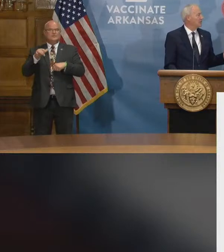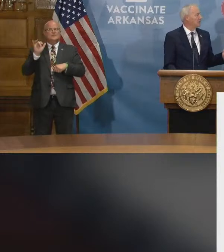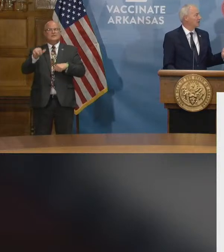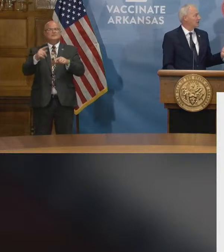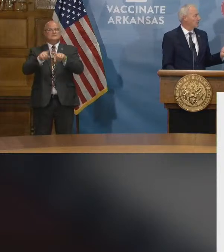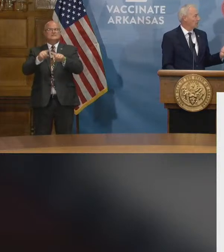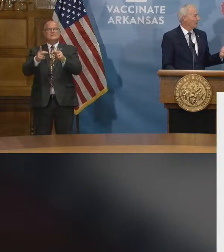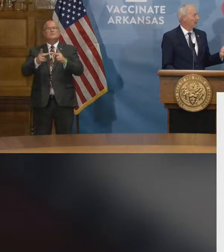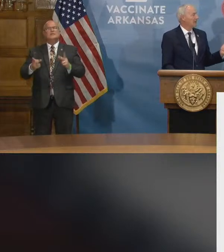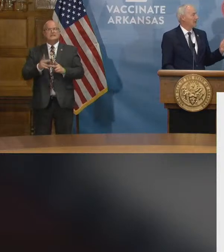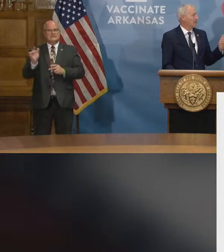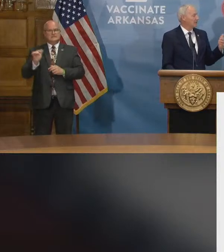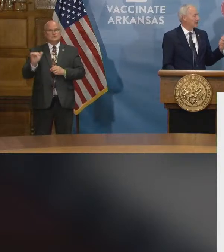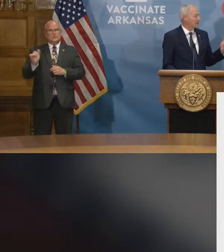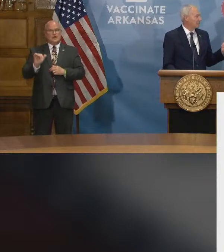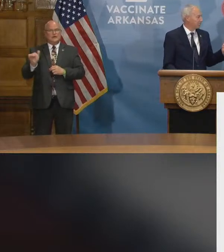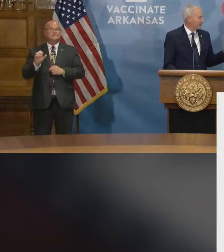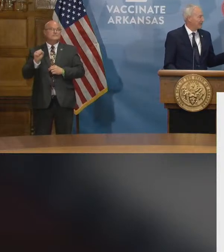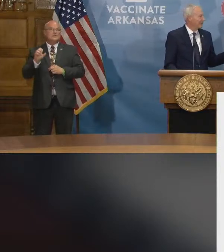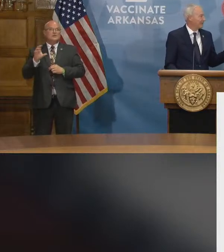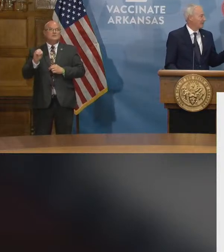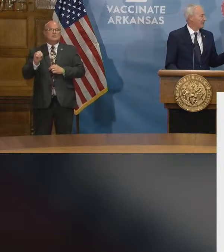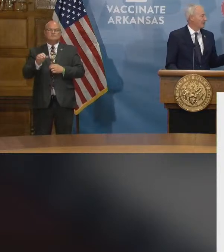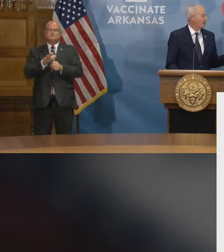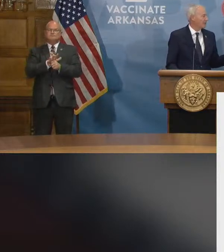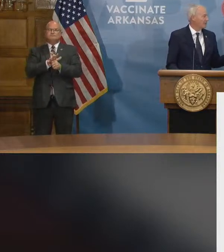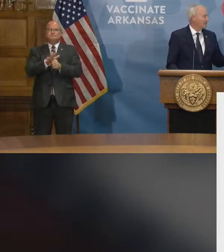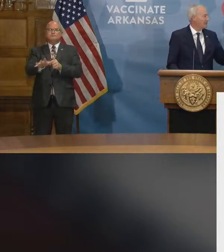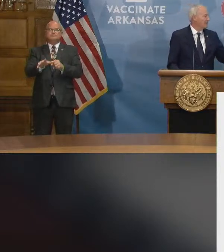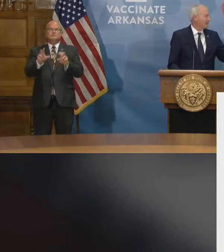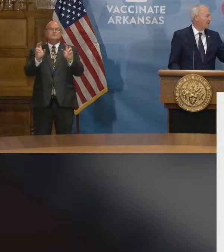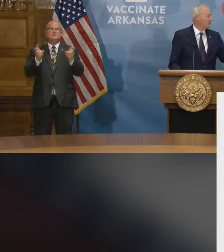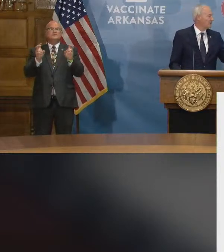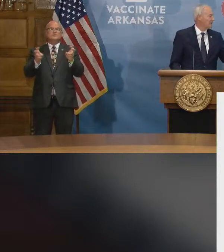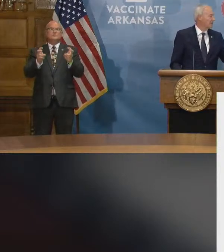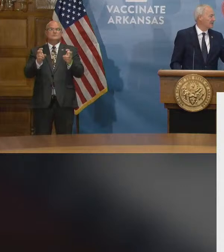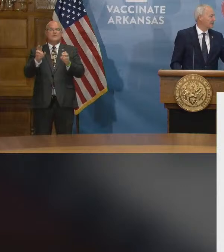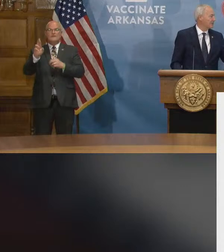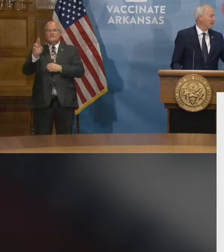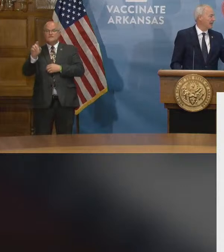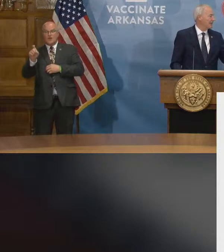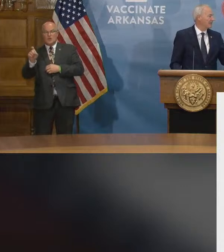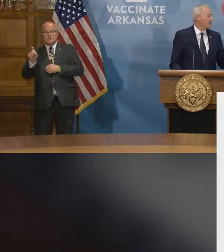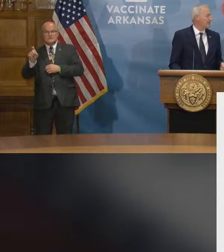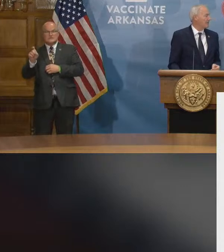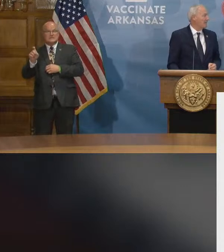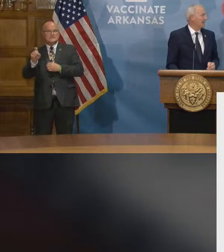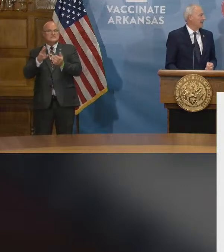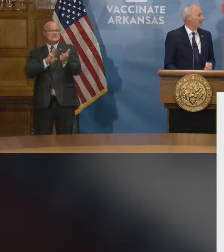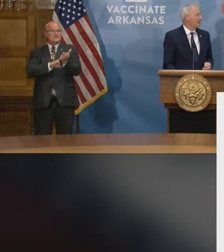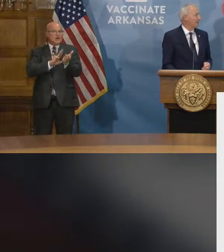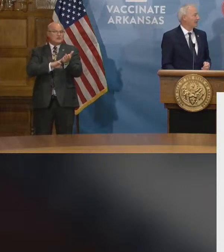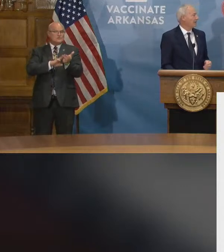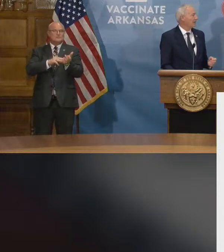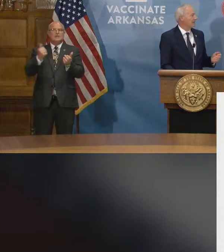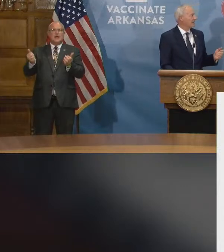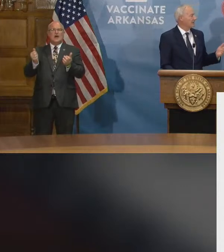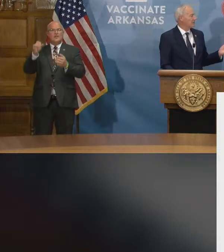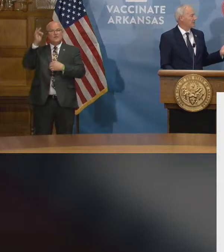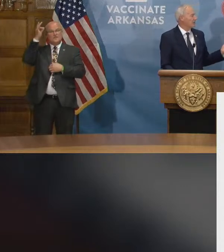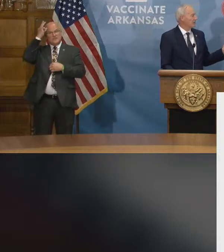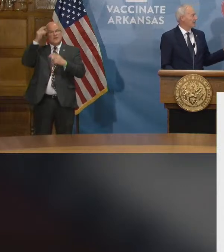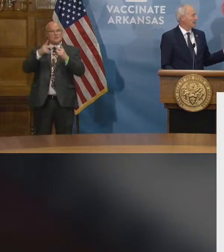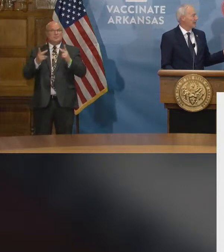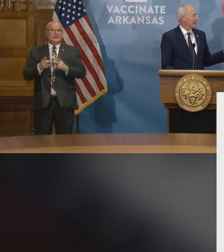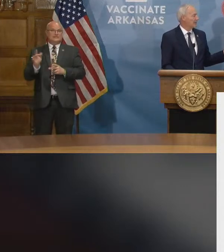those locations as well. So it's plentiful in terms of pharmacies, providers, and other federal